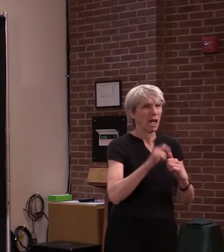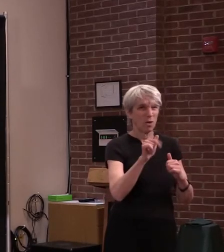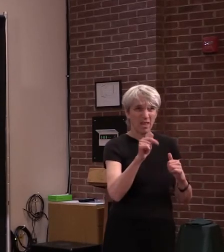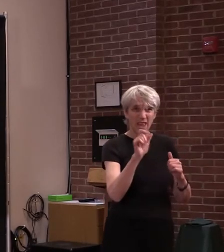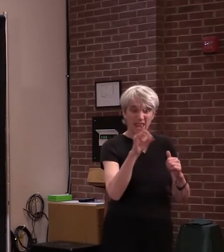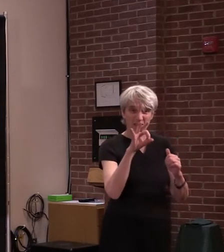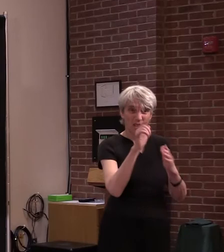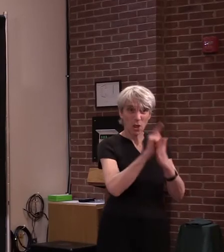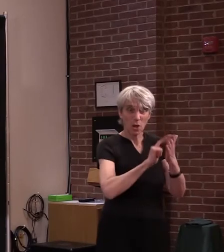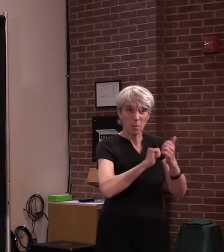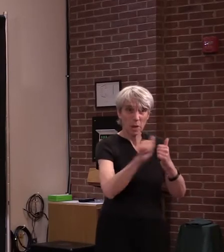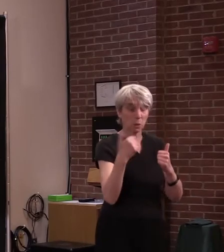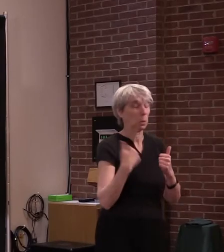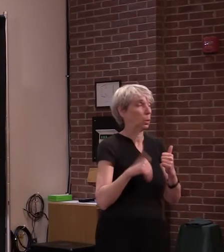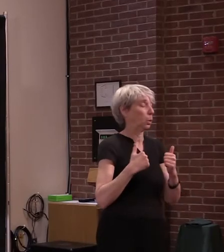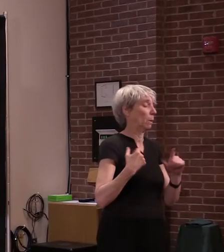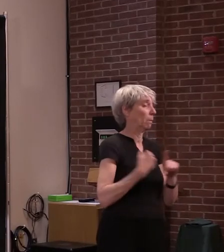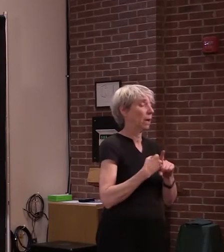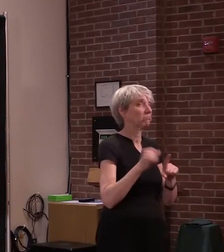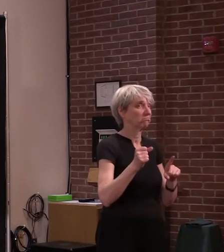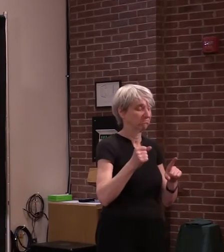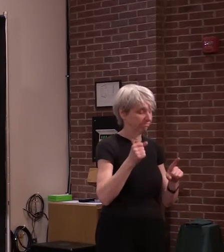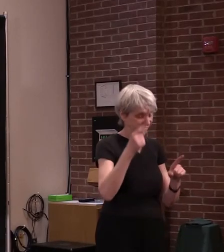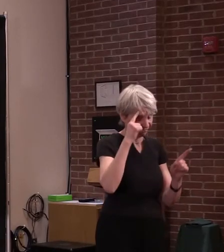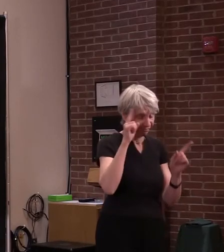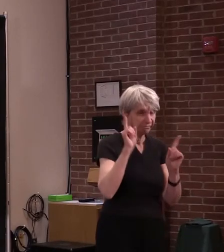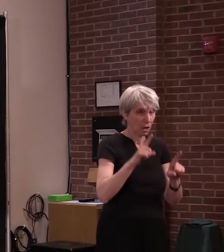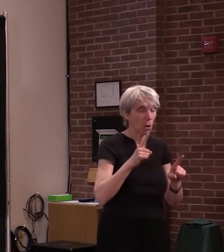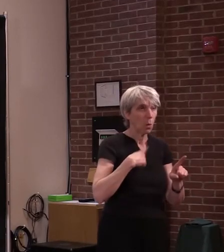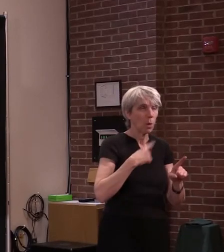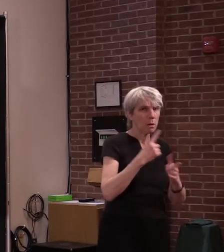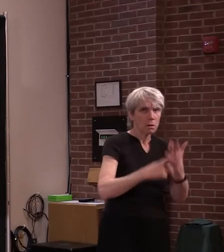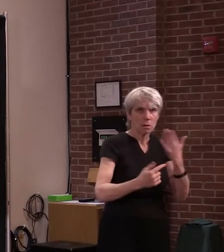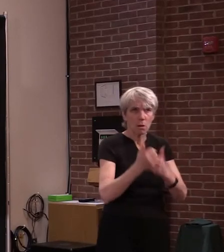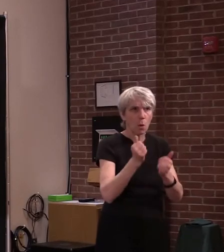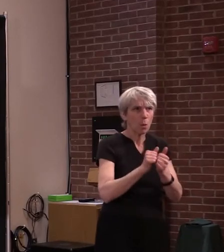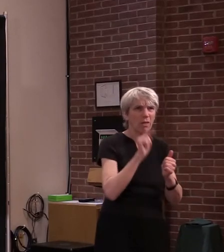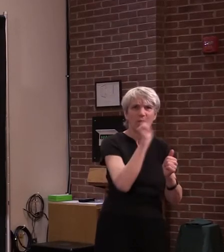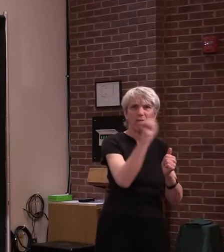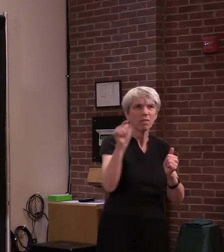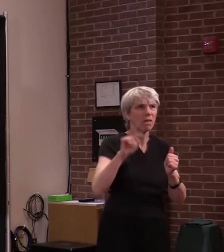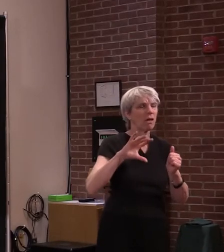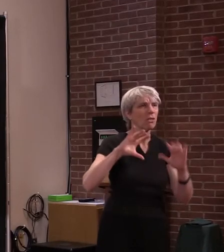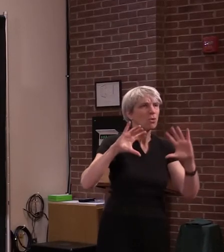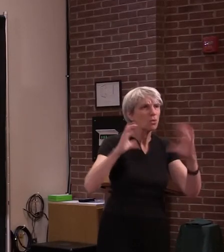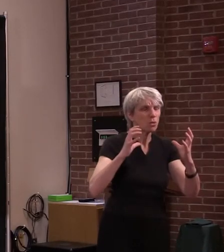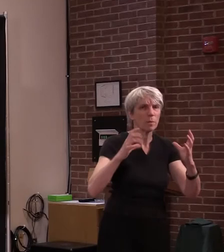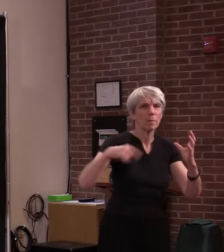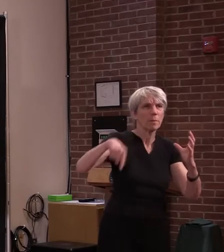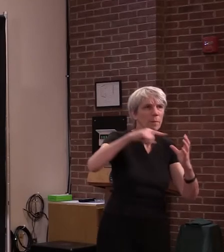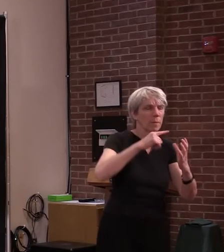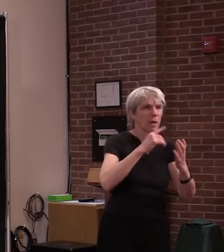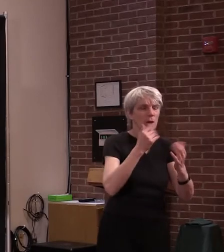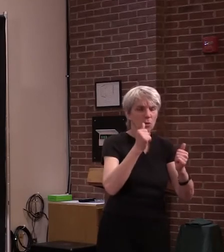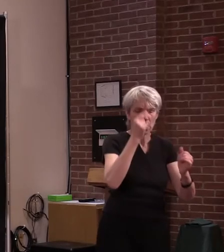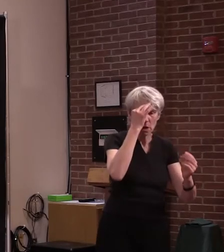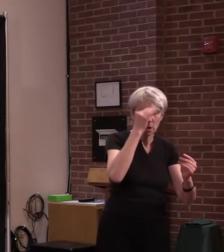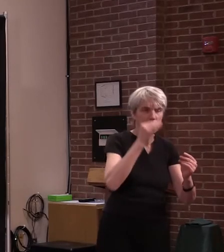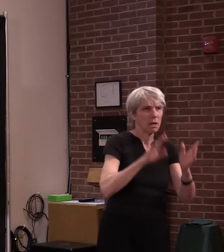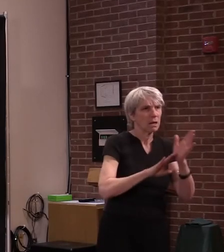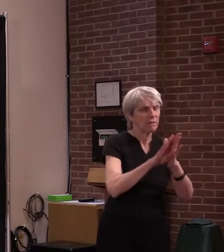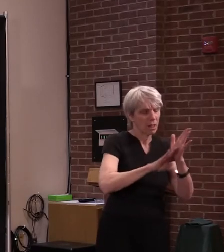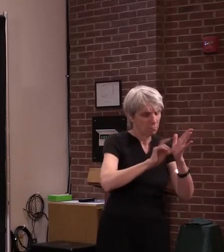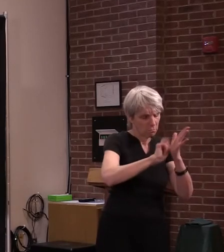potential legislation, or working with a variety of partners and stakeholders to craft a cogent and